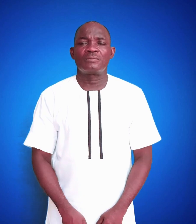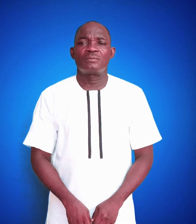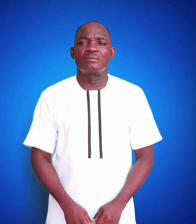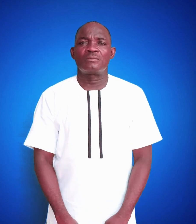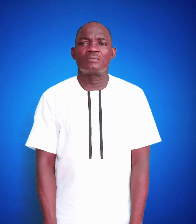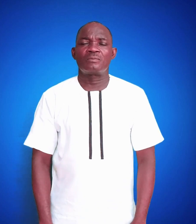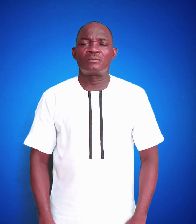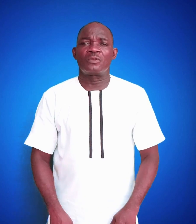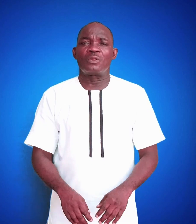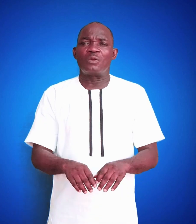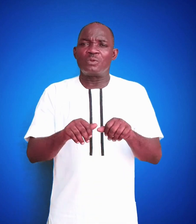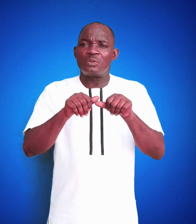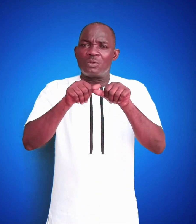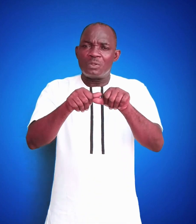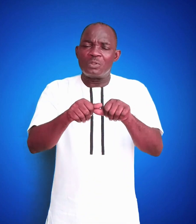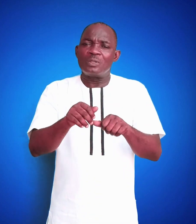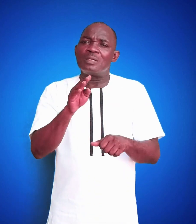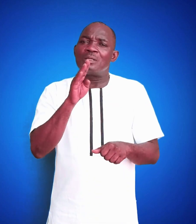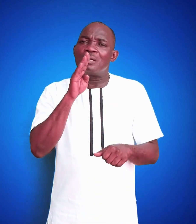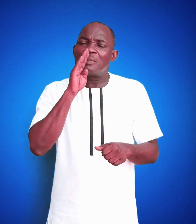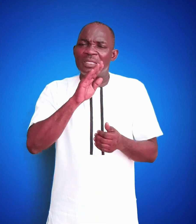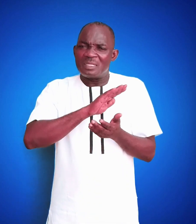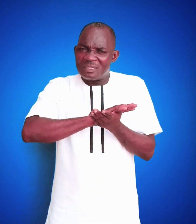Stay clean.